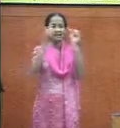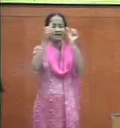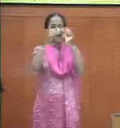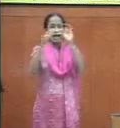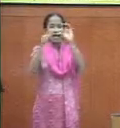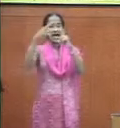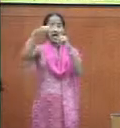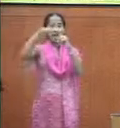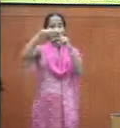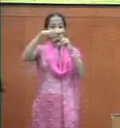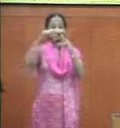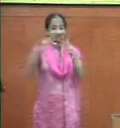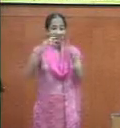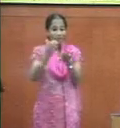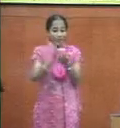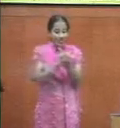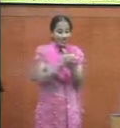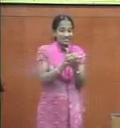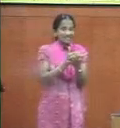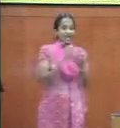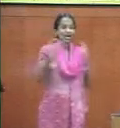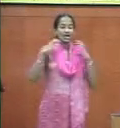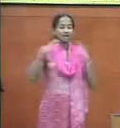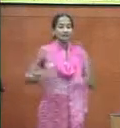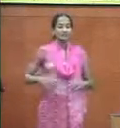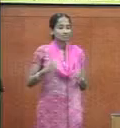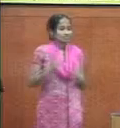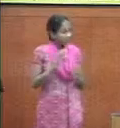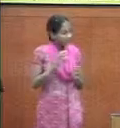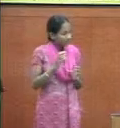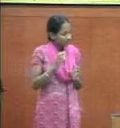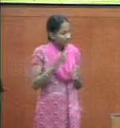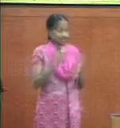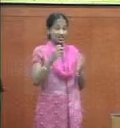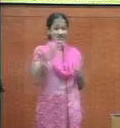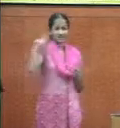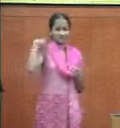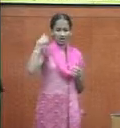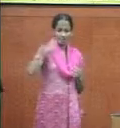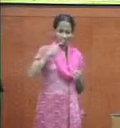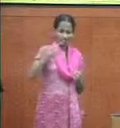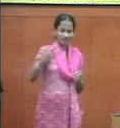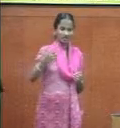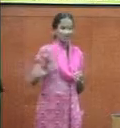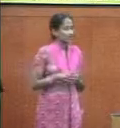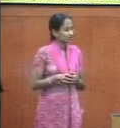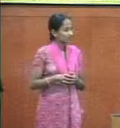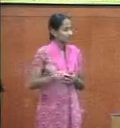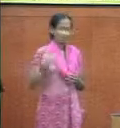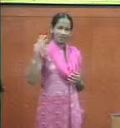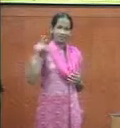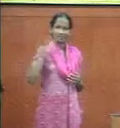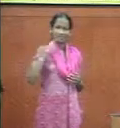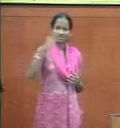The Consumer Protection Act also does not give the consumer court power to execute decrees. They have the power